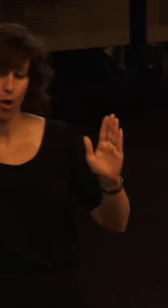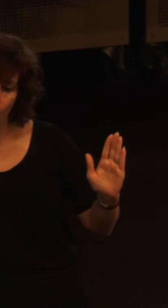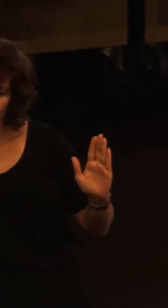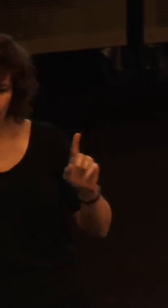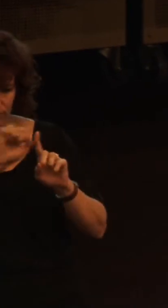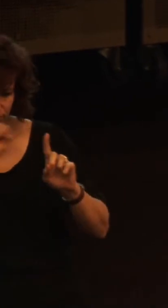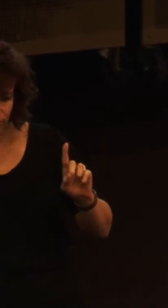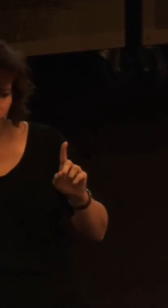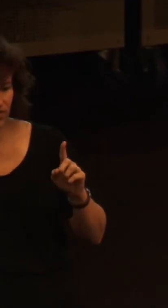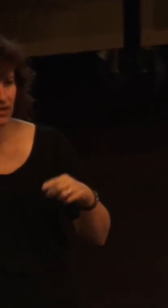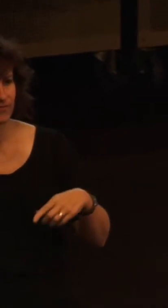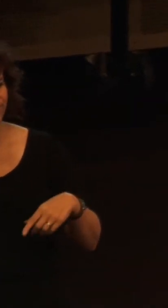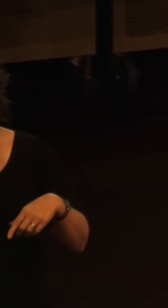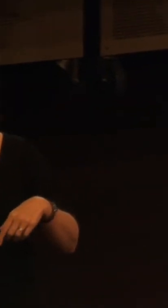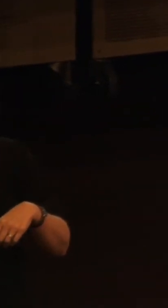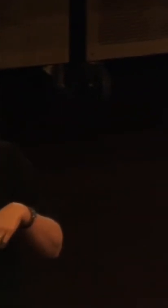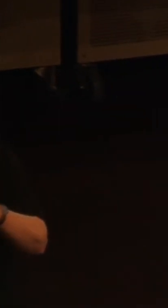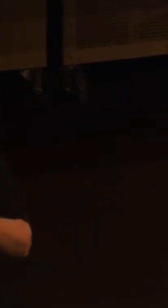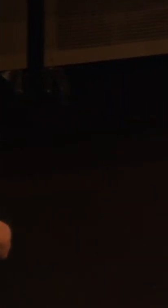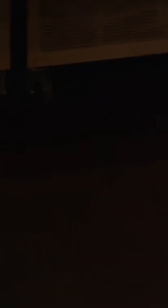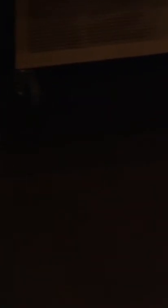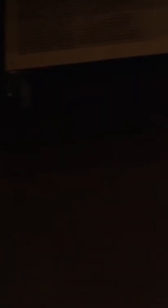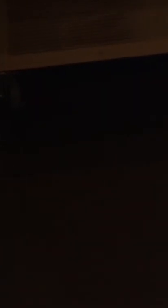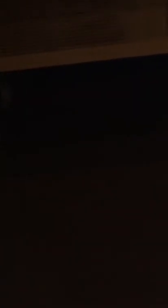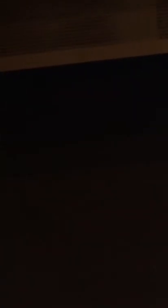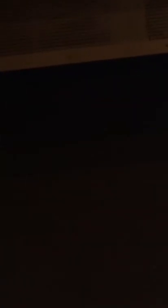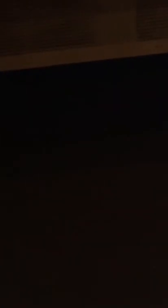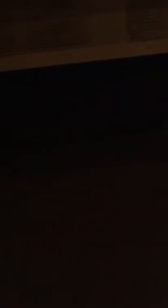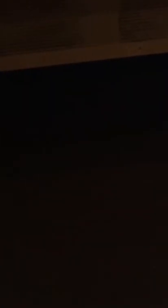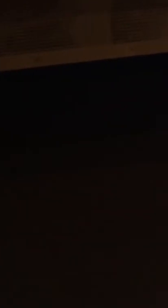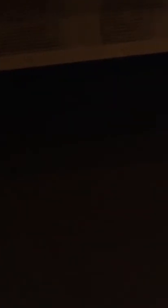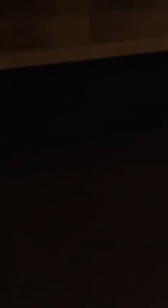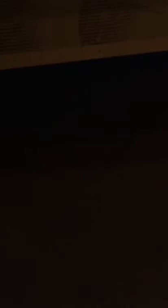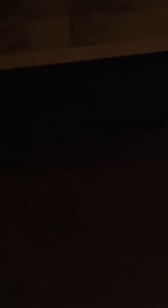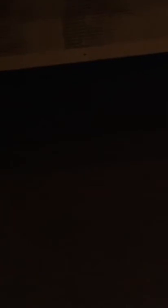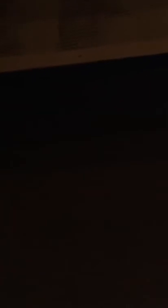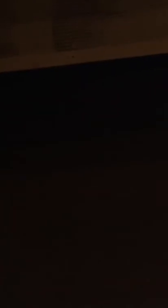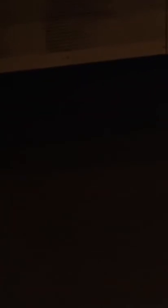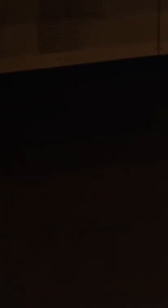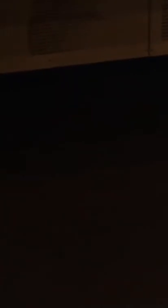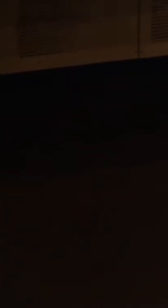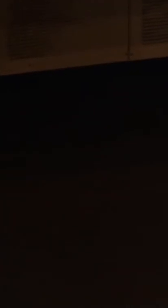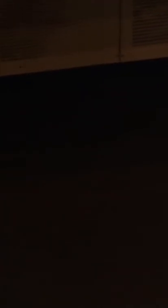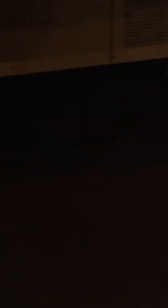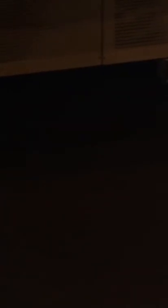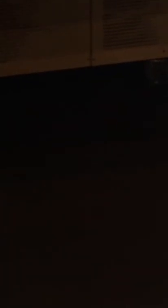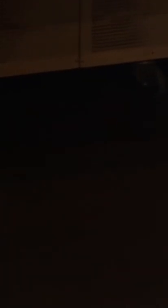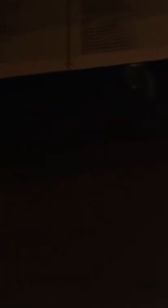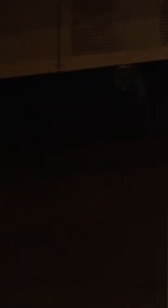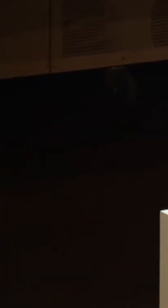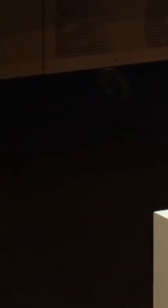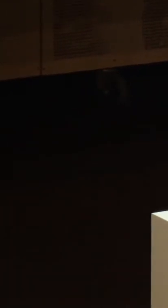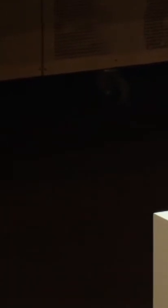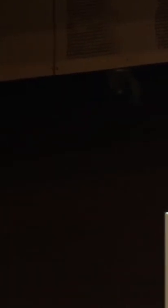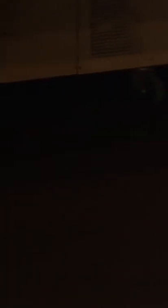working memory was also playing a role here. They were also better in final position, utterance final position, compared to utterance medial